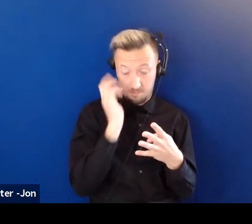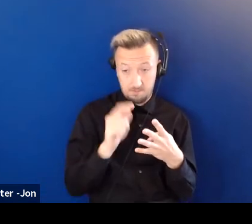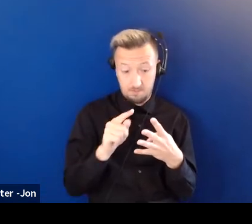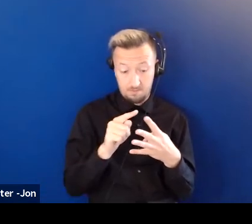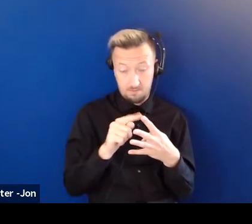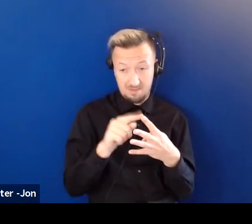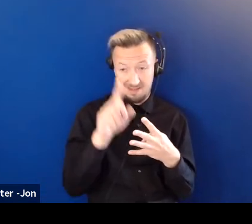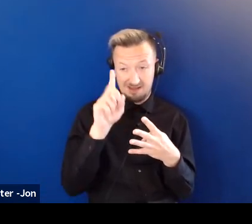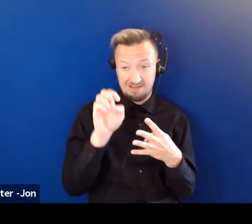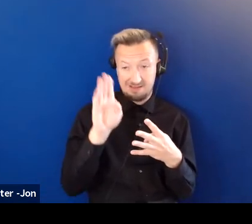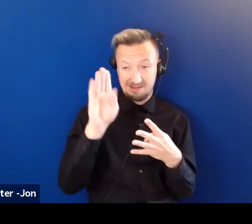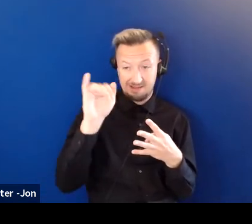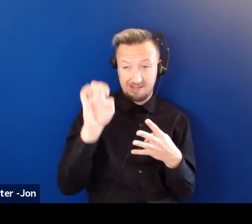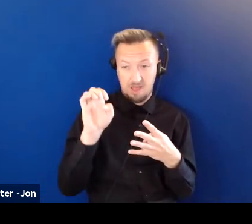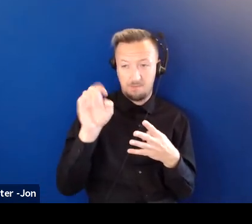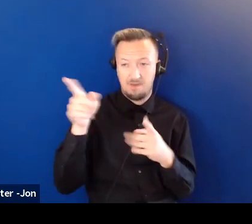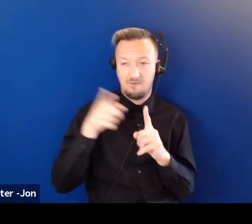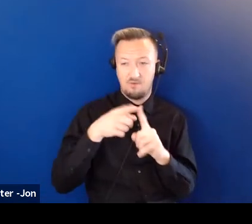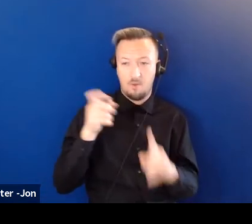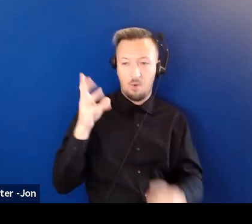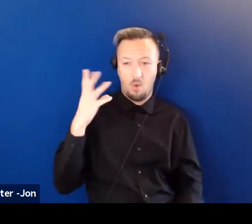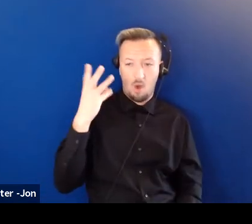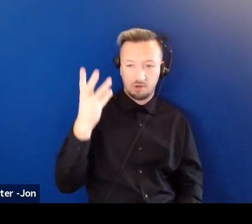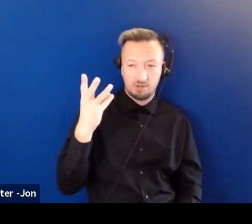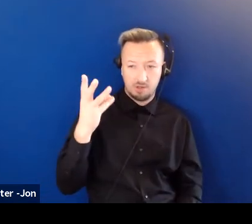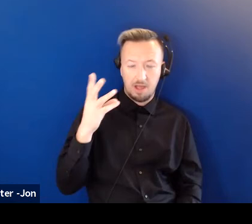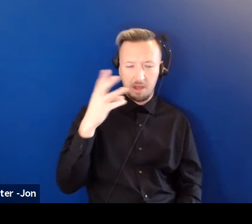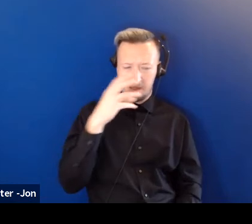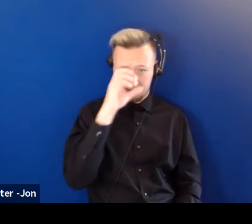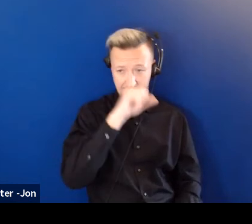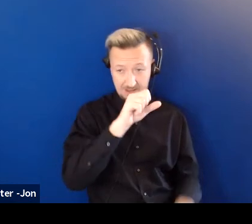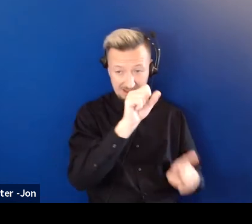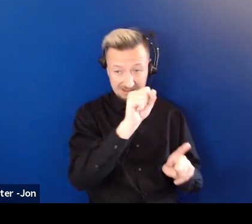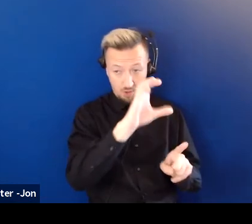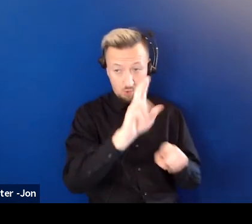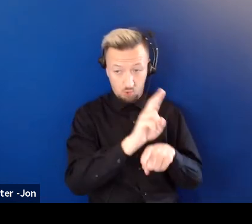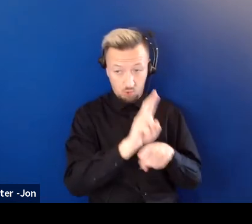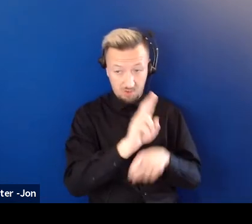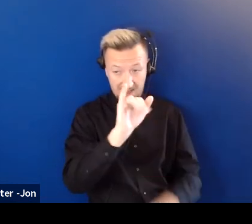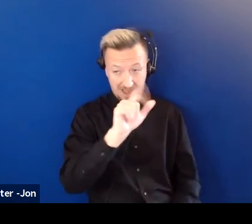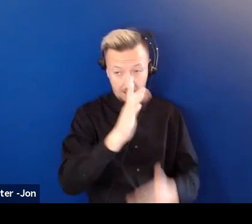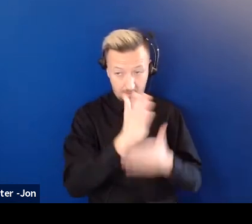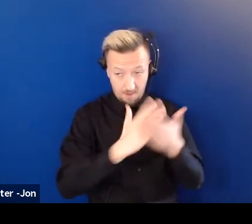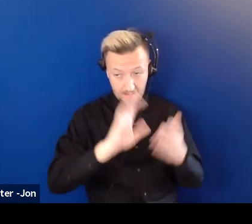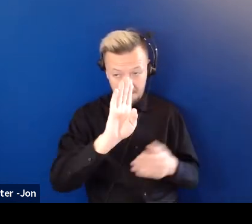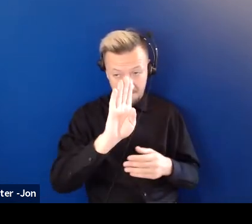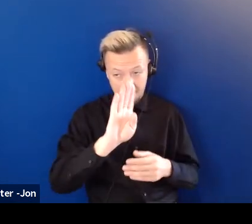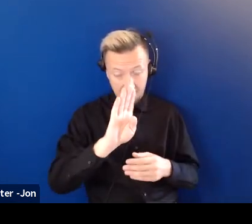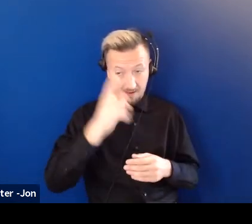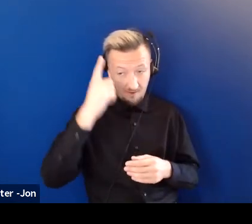comes from Debbie from Washington. This says, I'm guessing South Carolina is using IL Part B for youth outside of